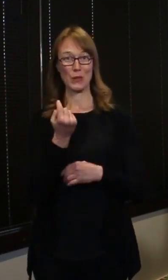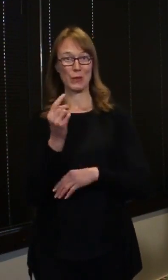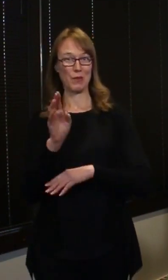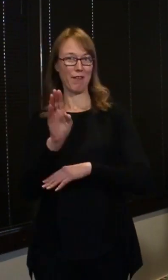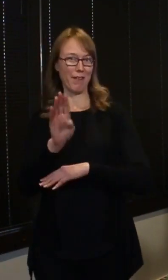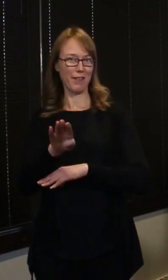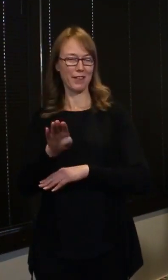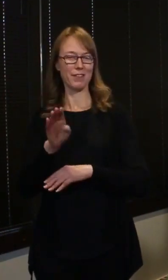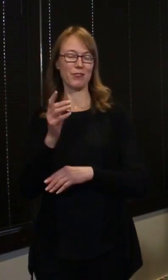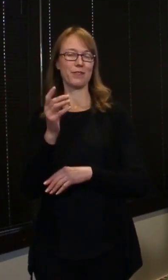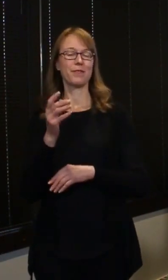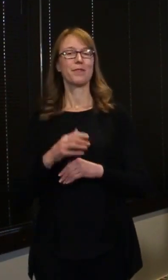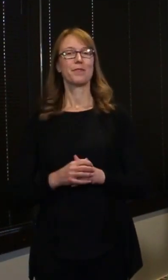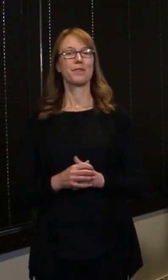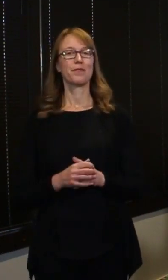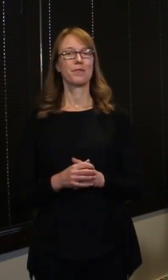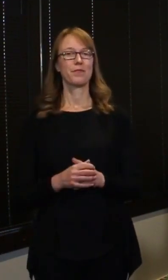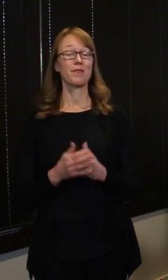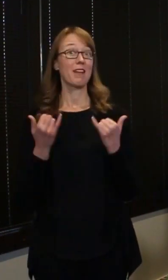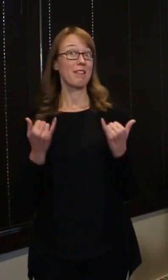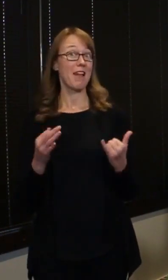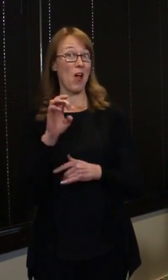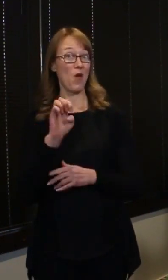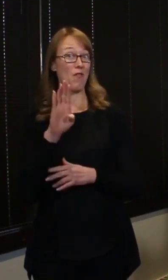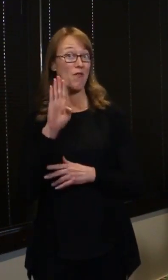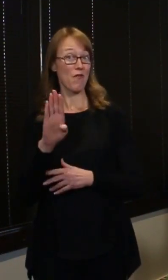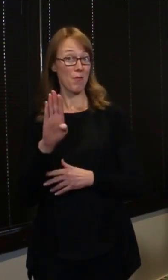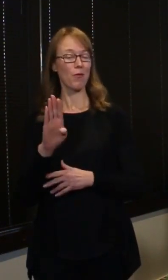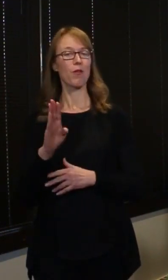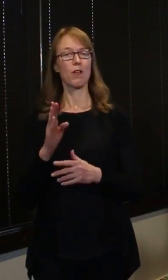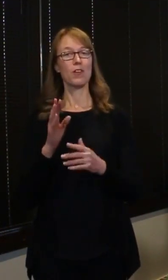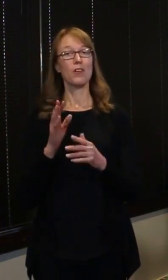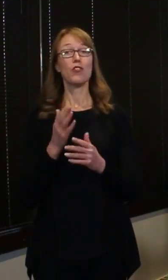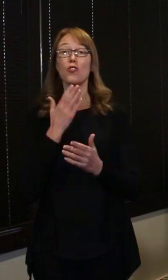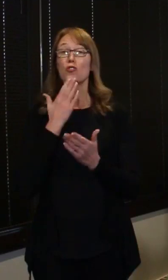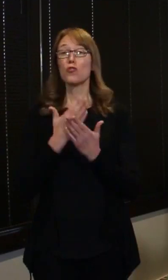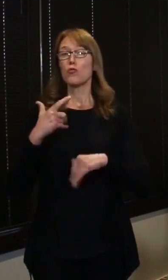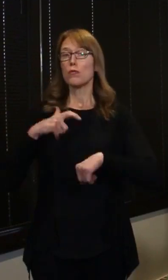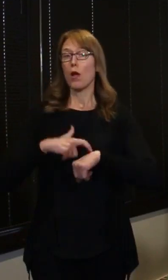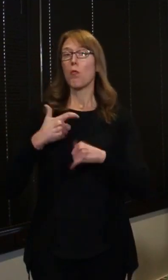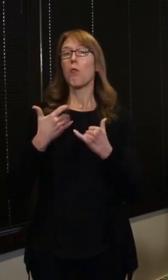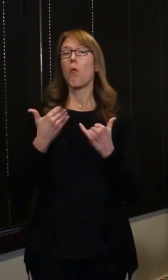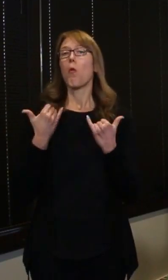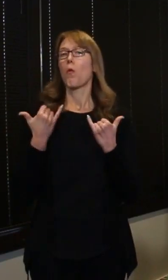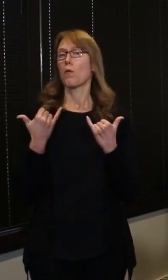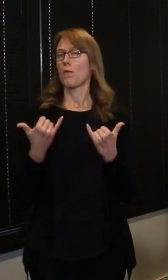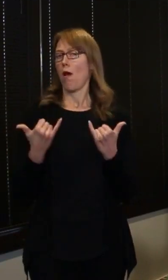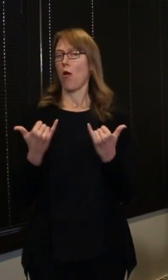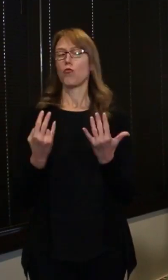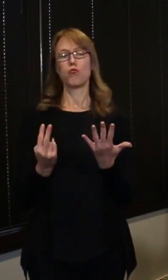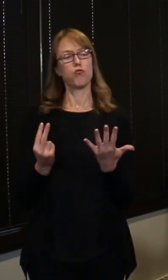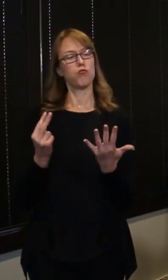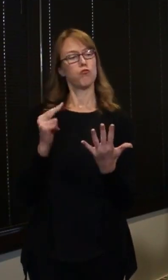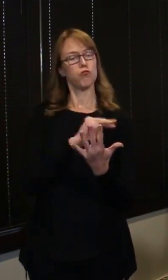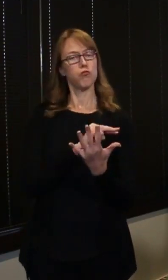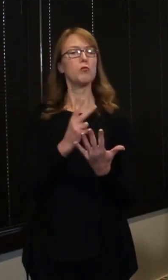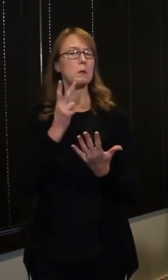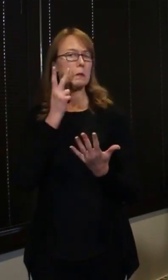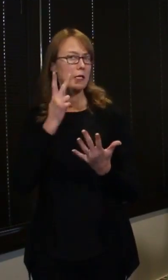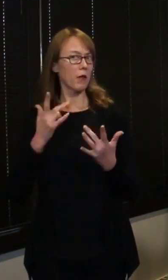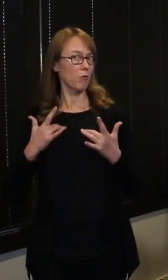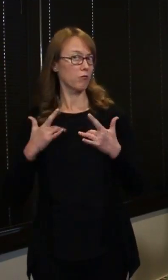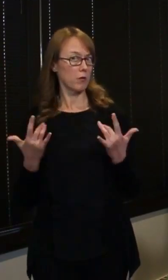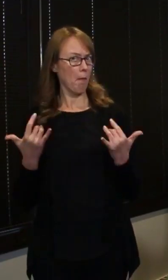we stand overall as measured by a few key metrics. Now, we had said all along that winter was going to be